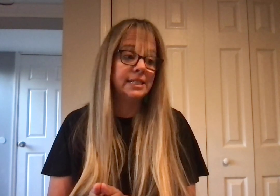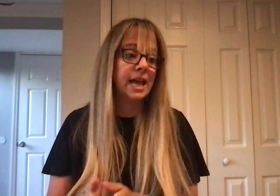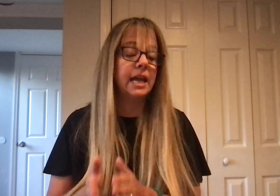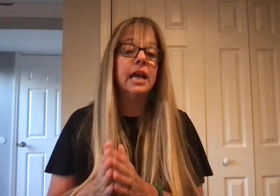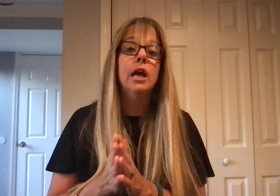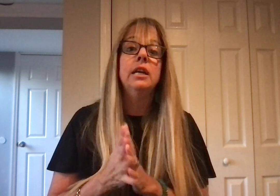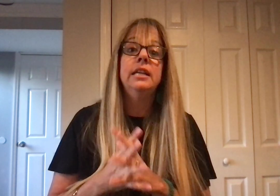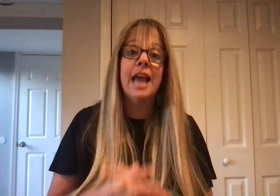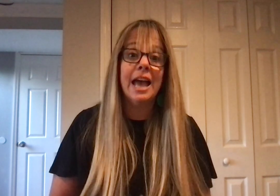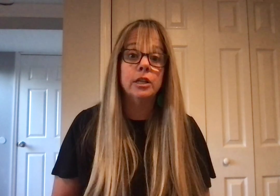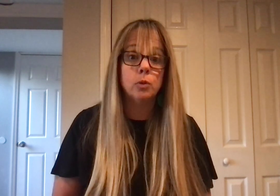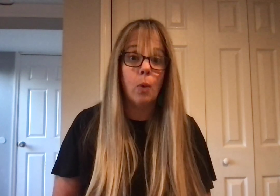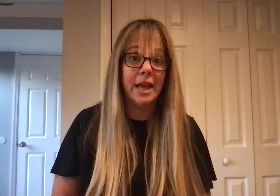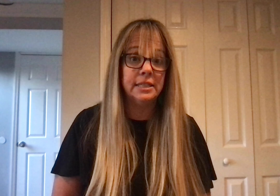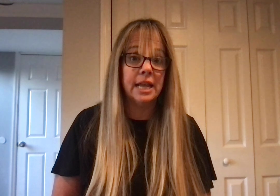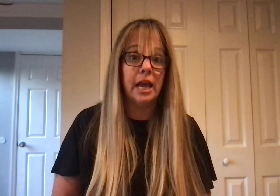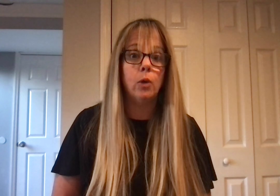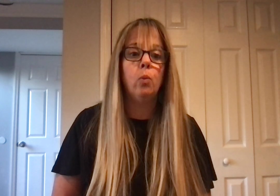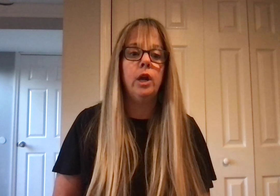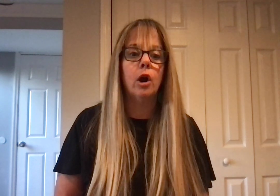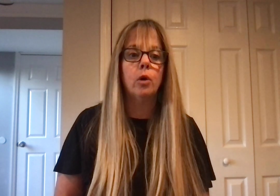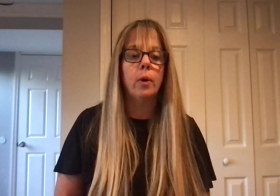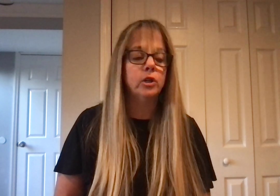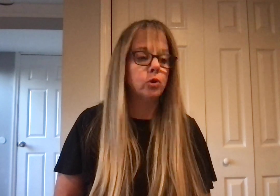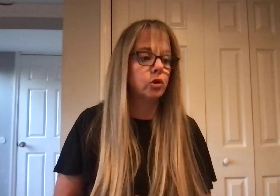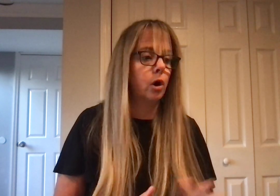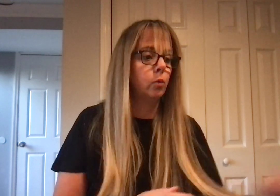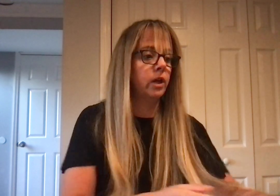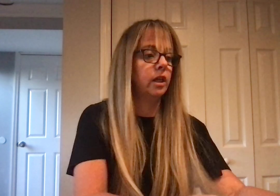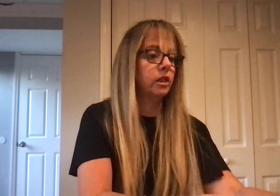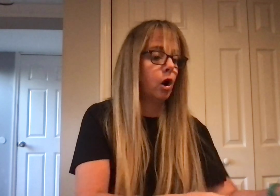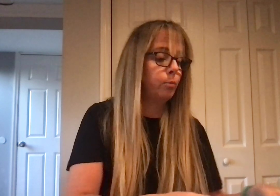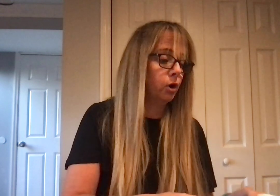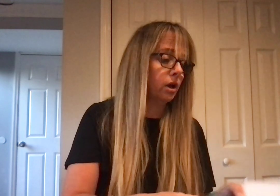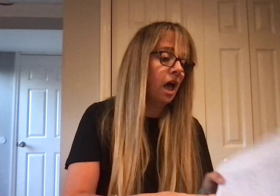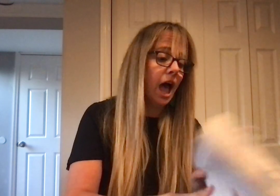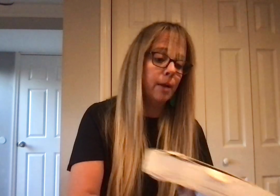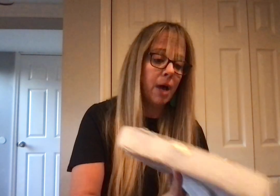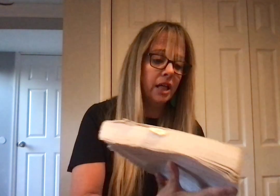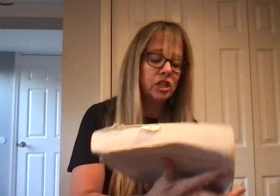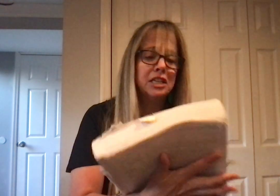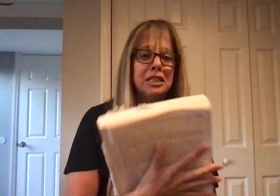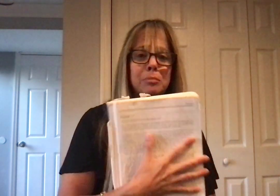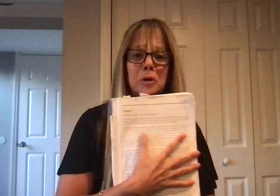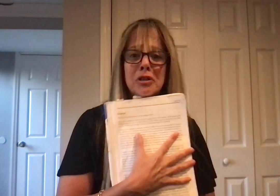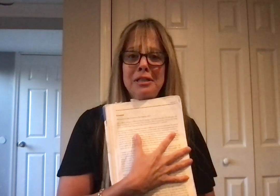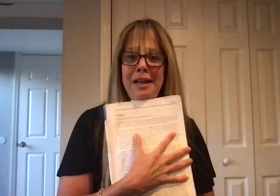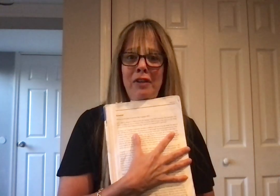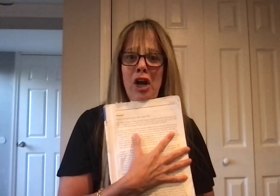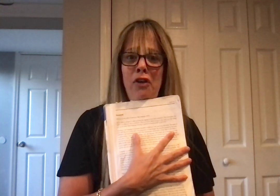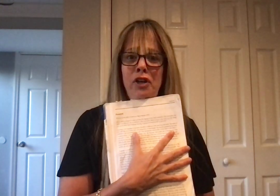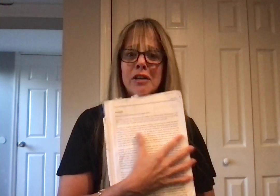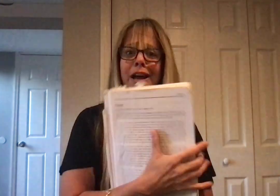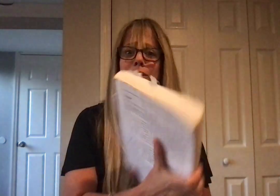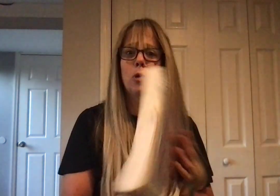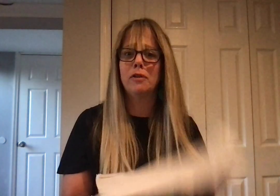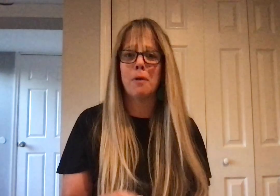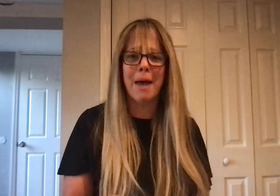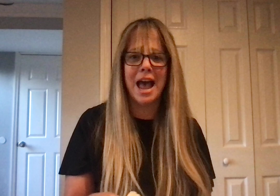Wednesday. Next Wednesday, we are going to start with our book. I apologize, this book doesn't have a cover. I stole it from my